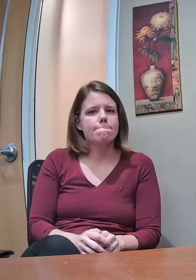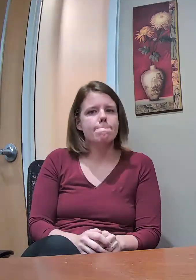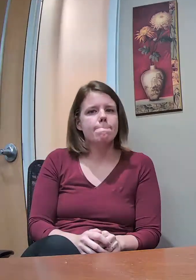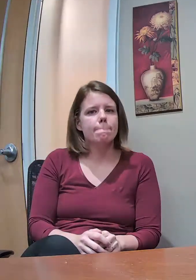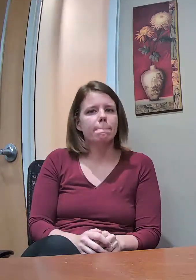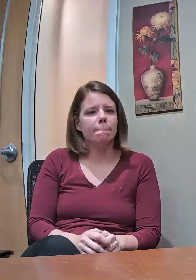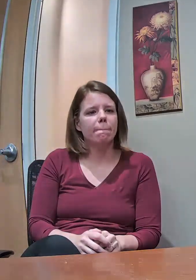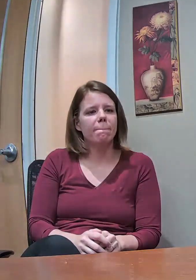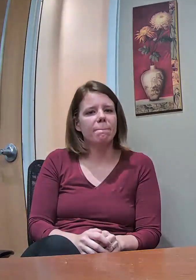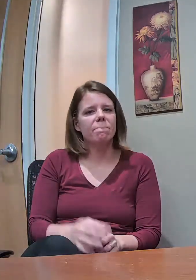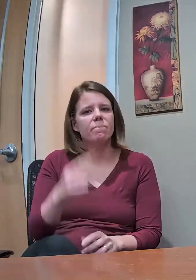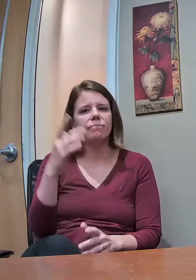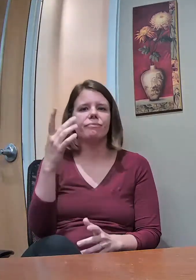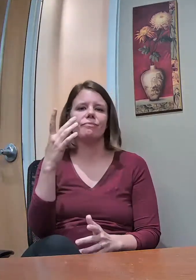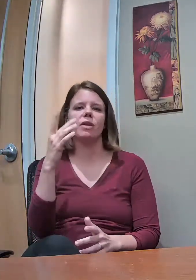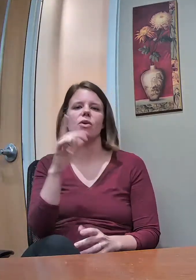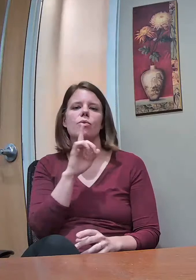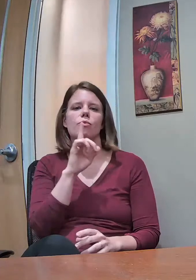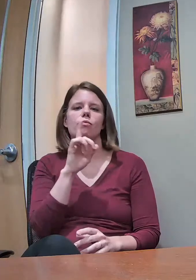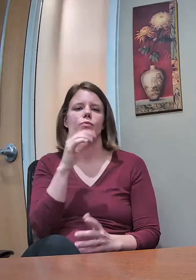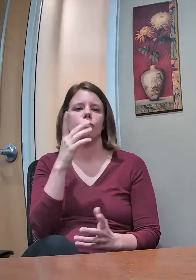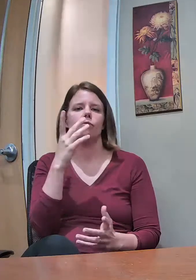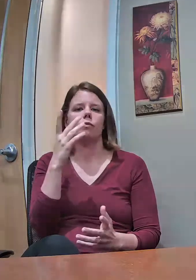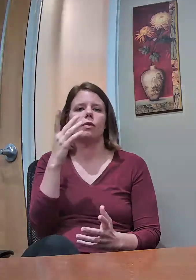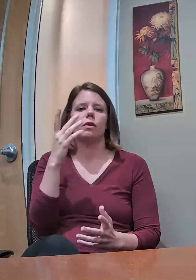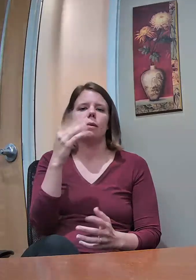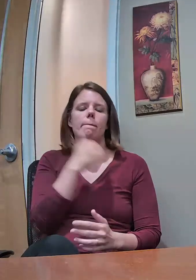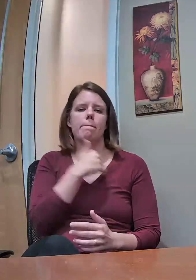and non-vaccinated residents.